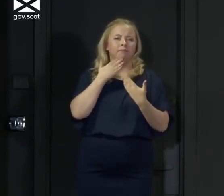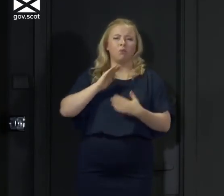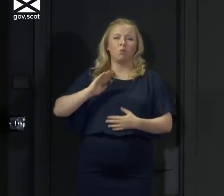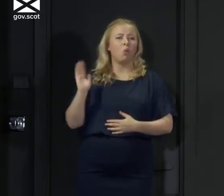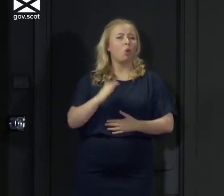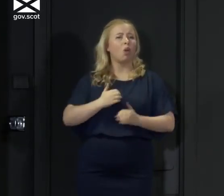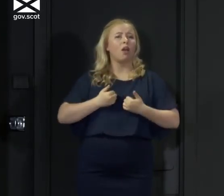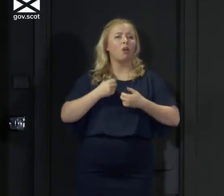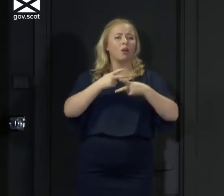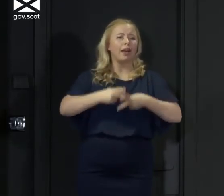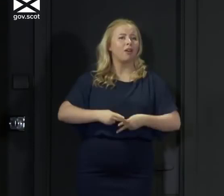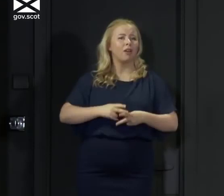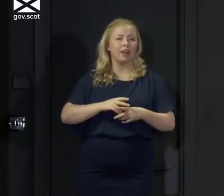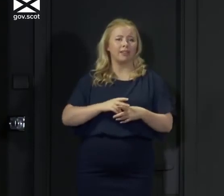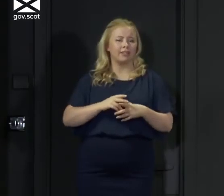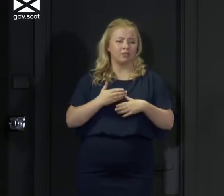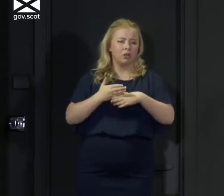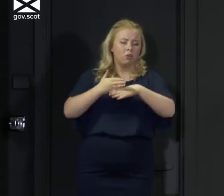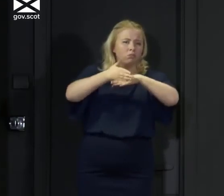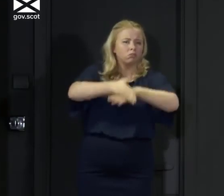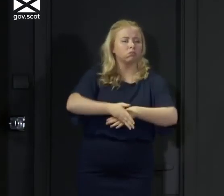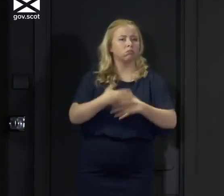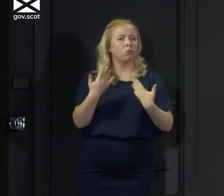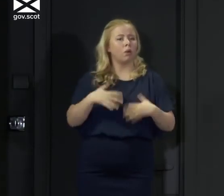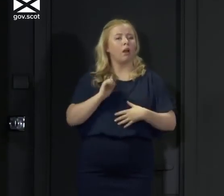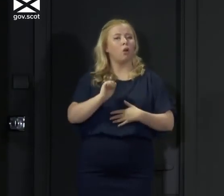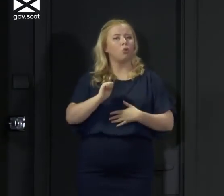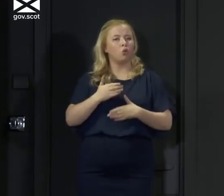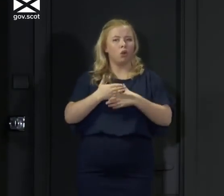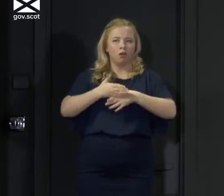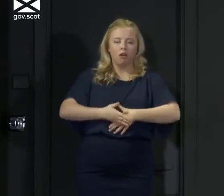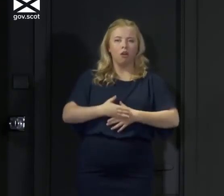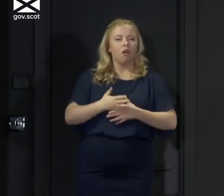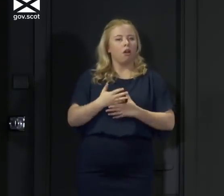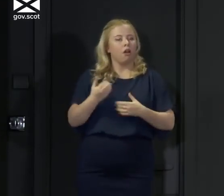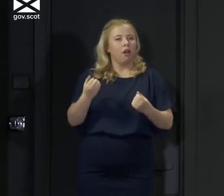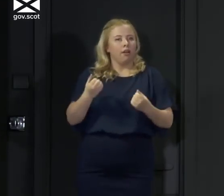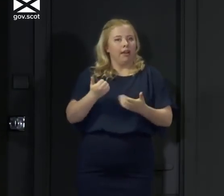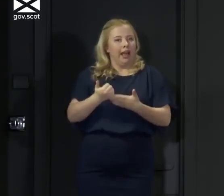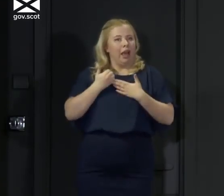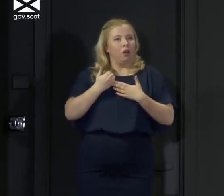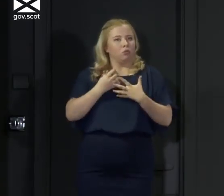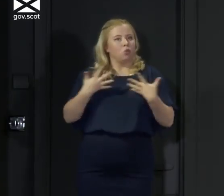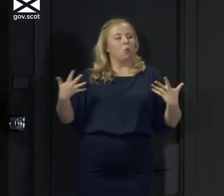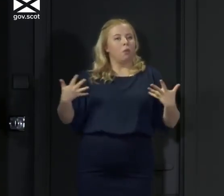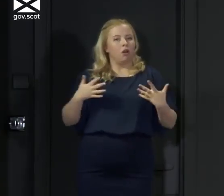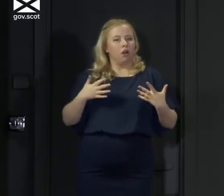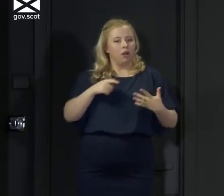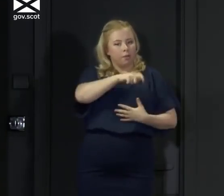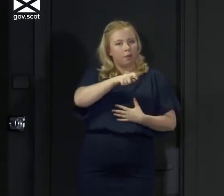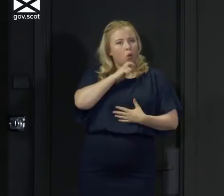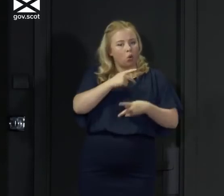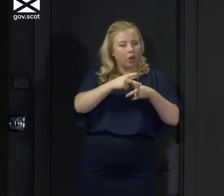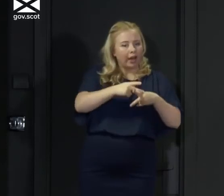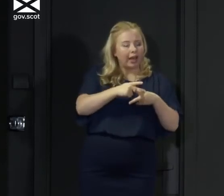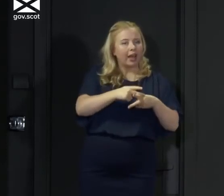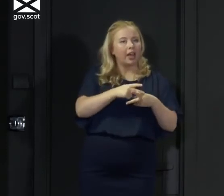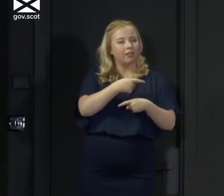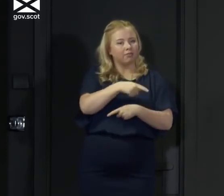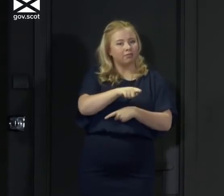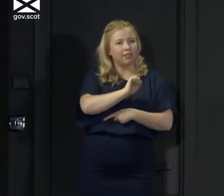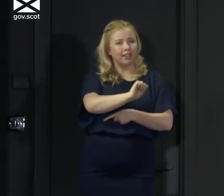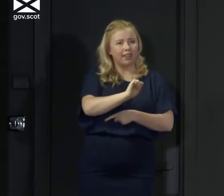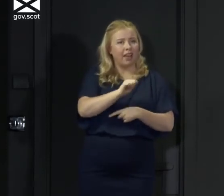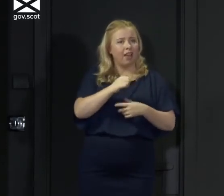for everything that you do. Your efforts make such an enormous difference, obviously to those that you care for, to all of